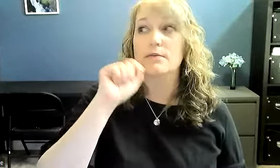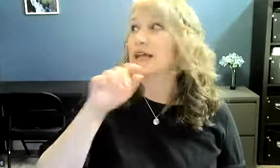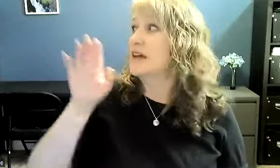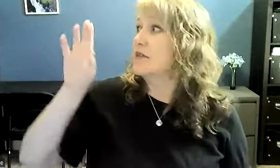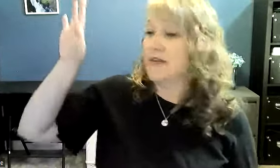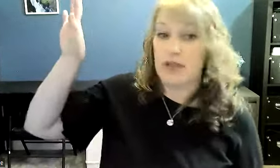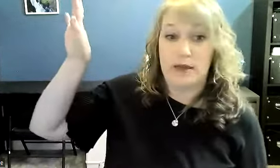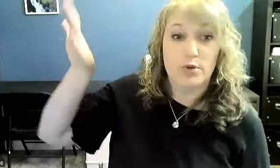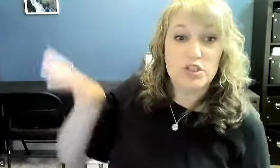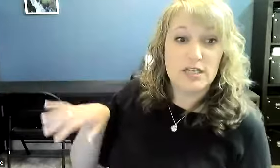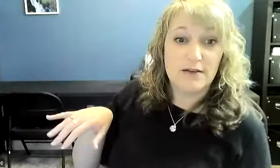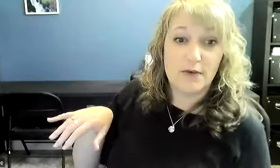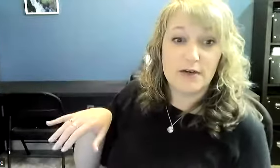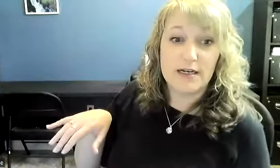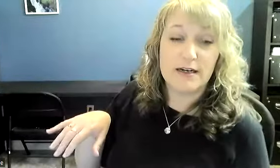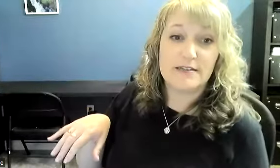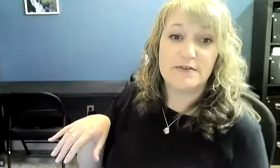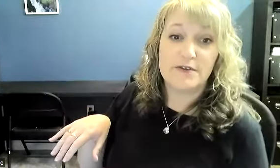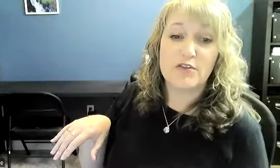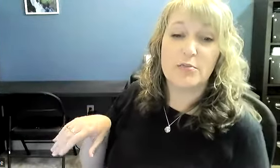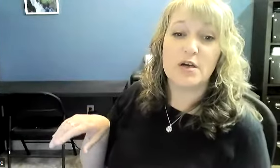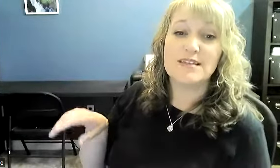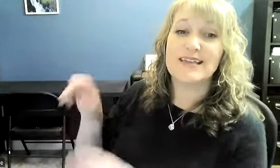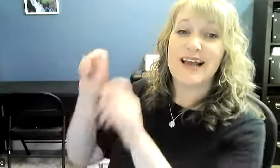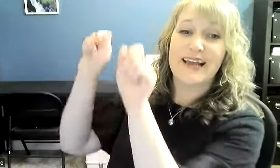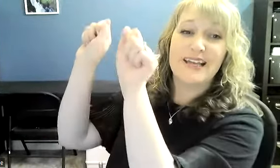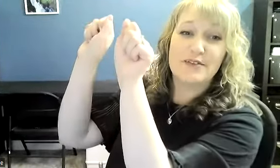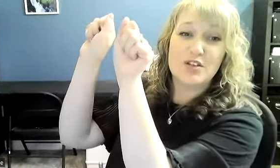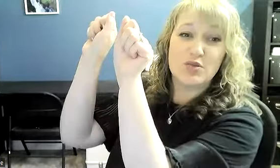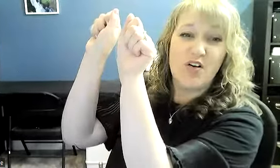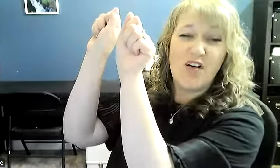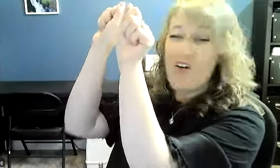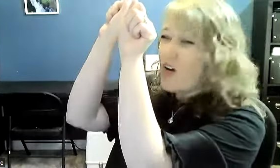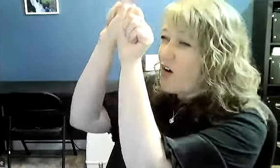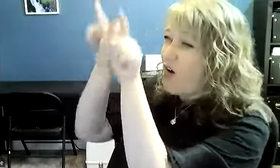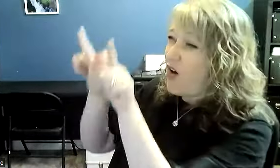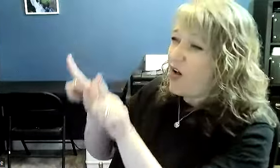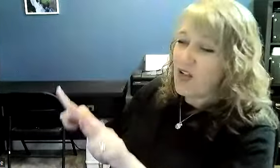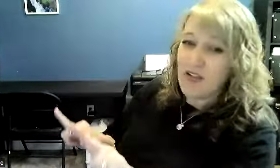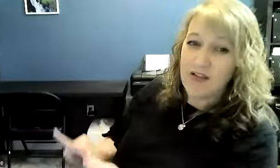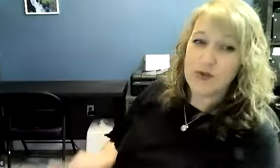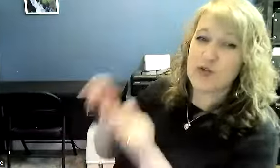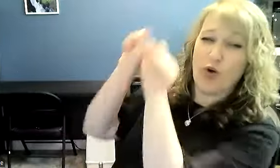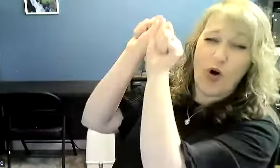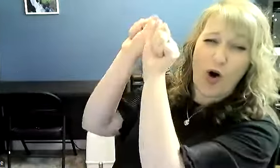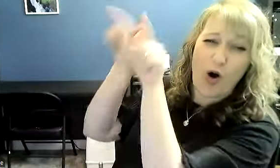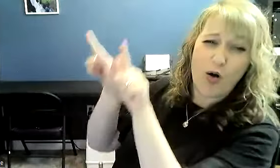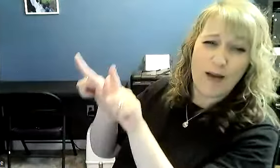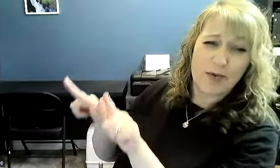Like if I have like a bookshelf over here and it's full of books, I can even do all. Those are all my